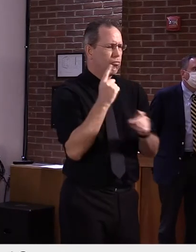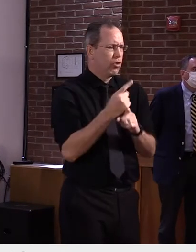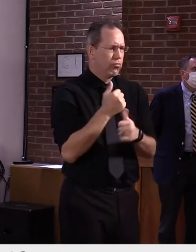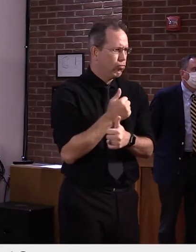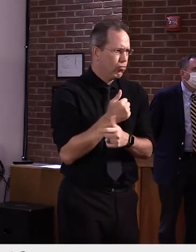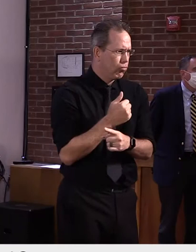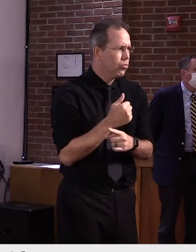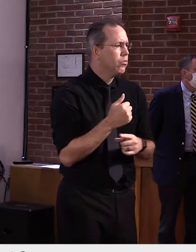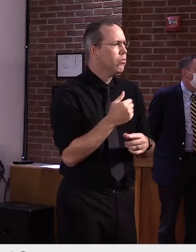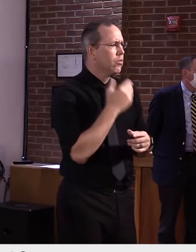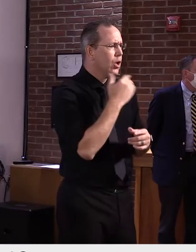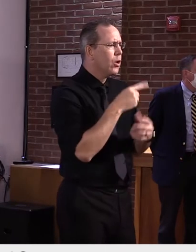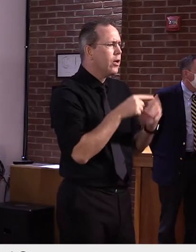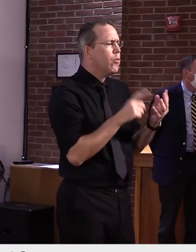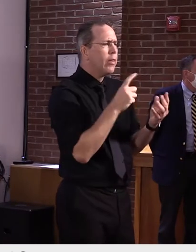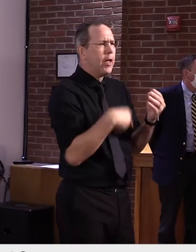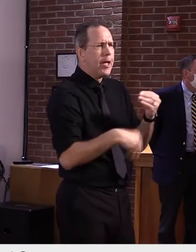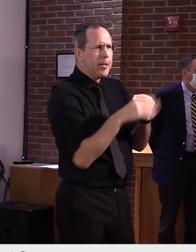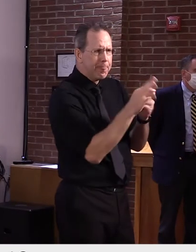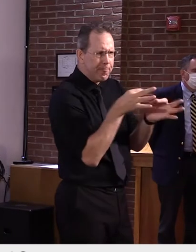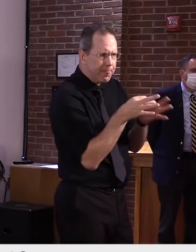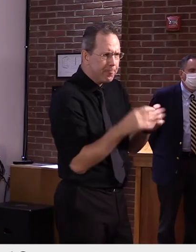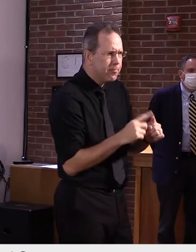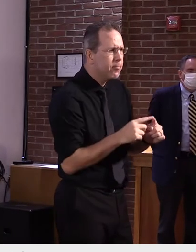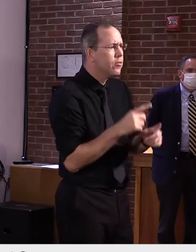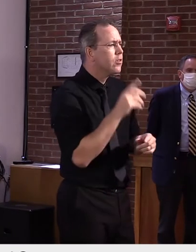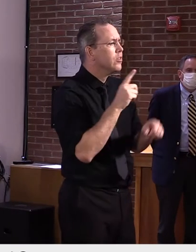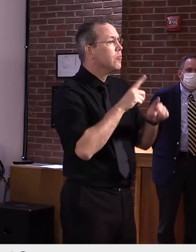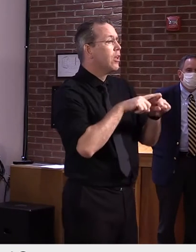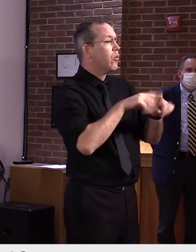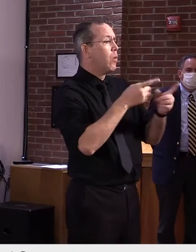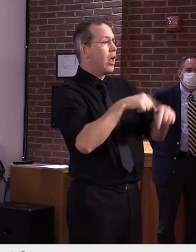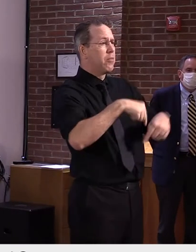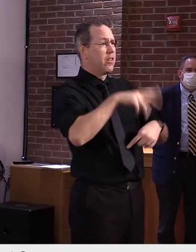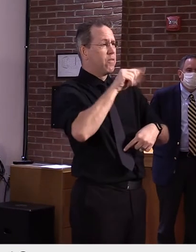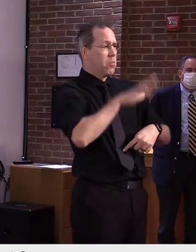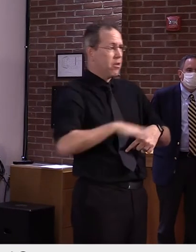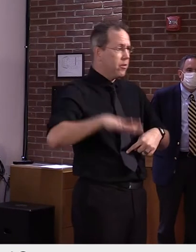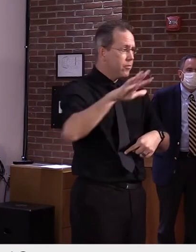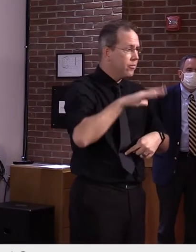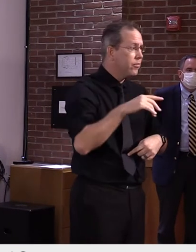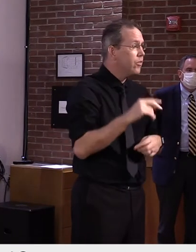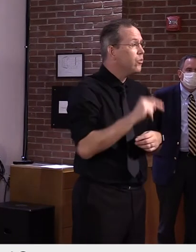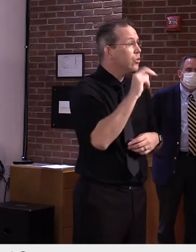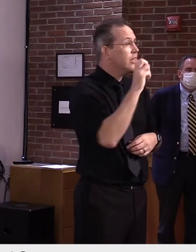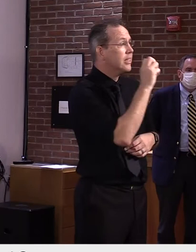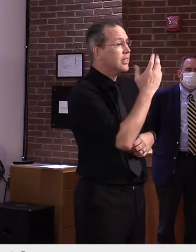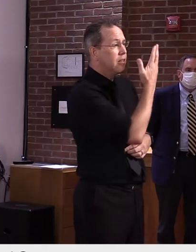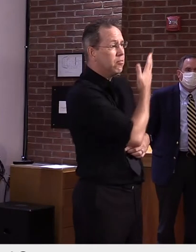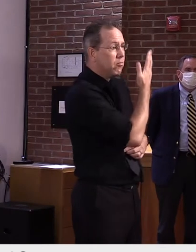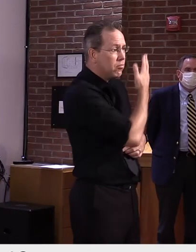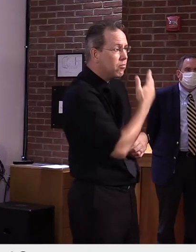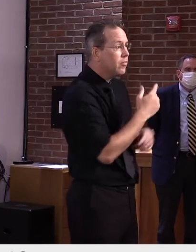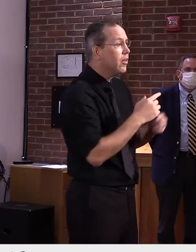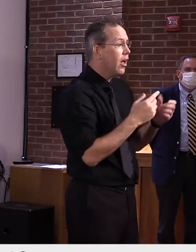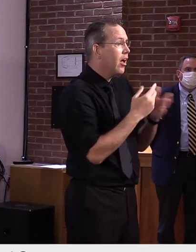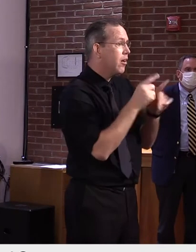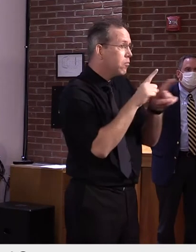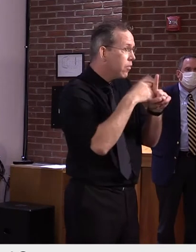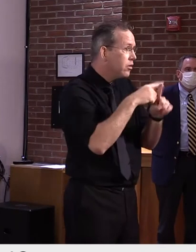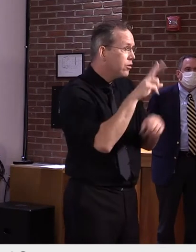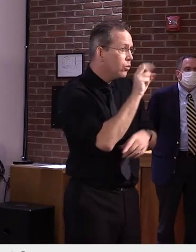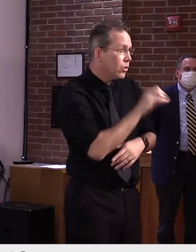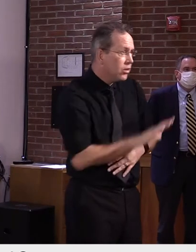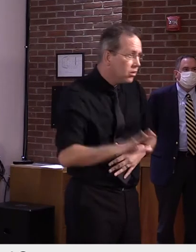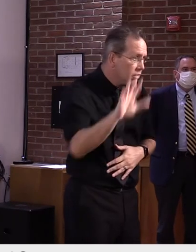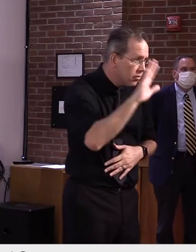depend on um both what happens in our state but also within our region and across the country um and uh